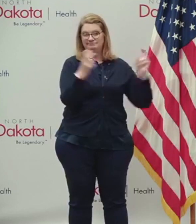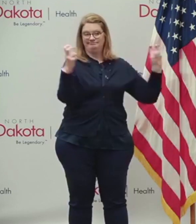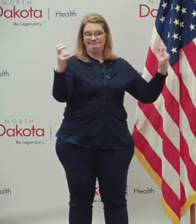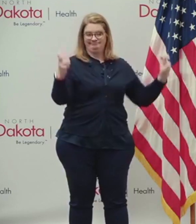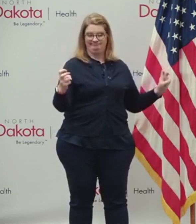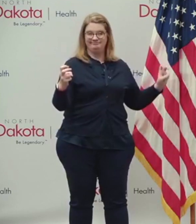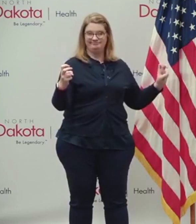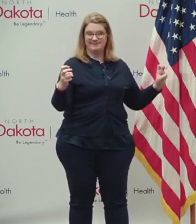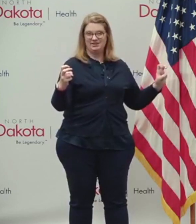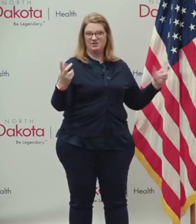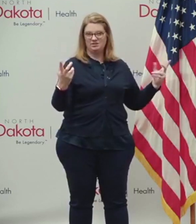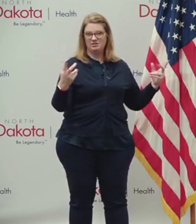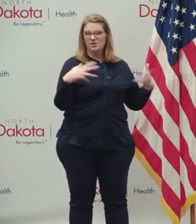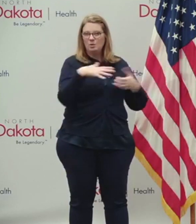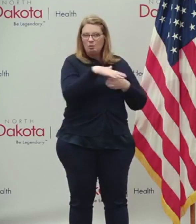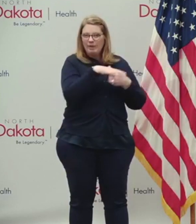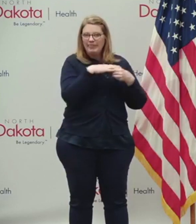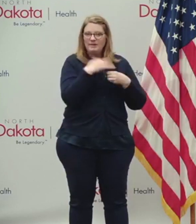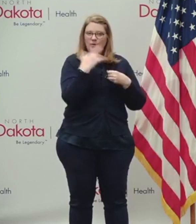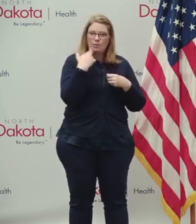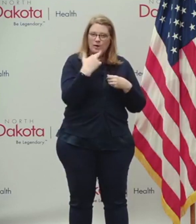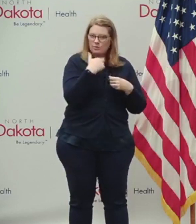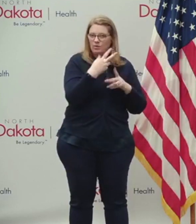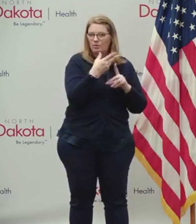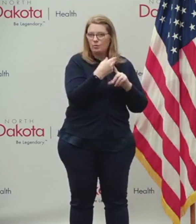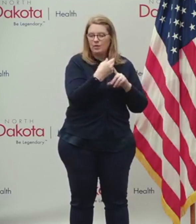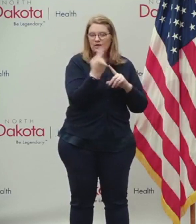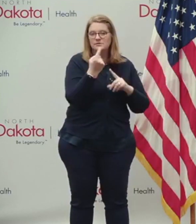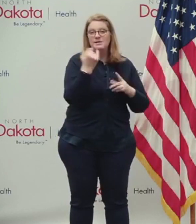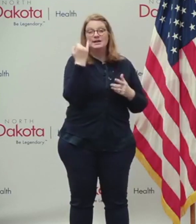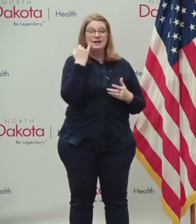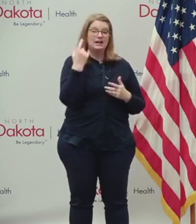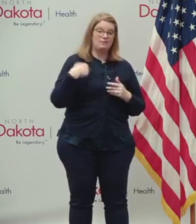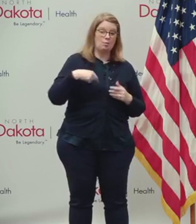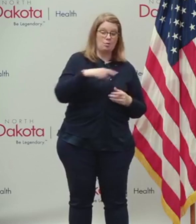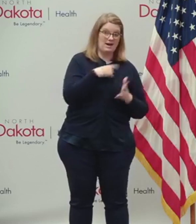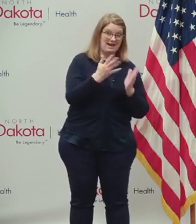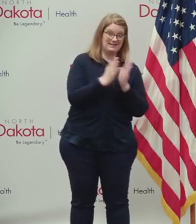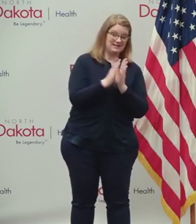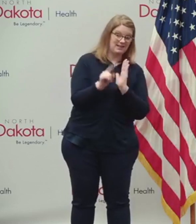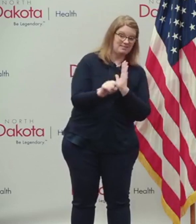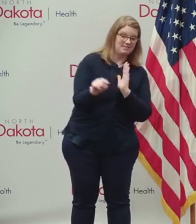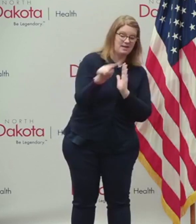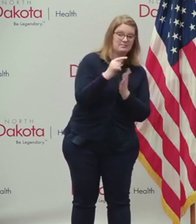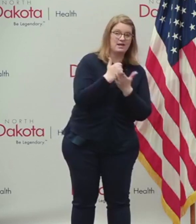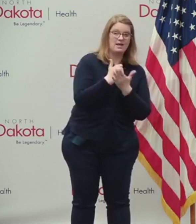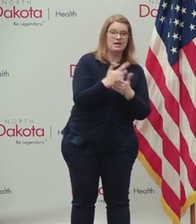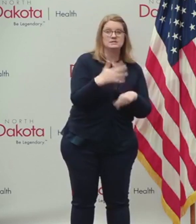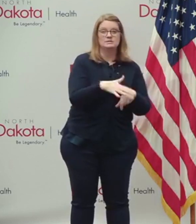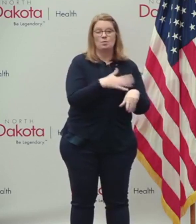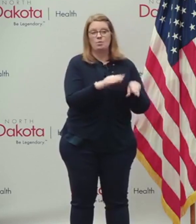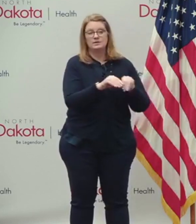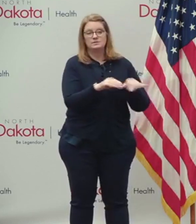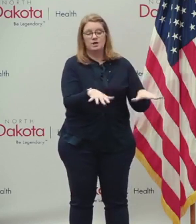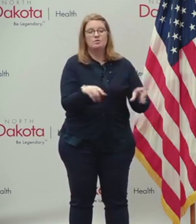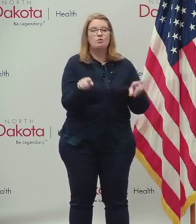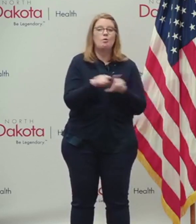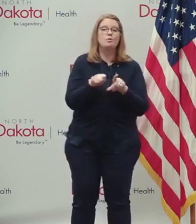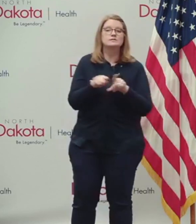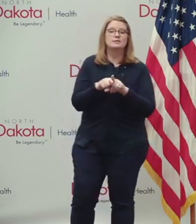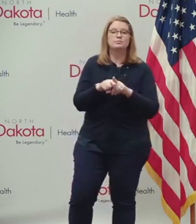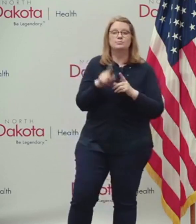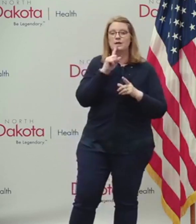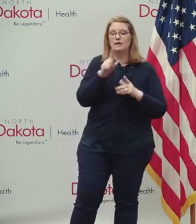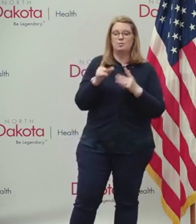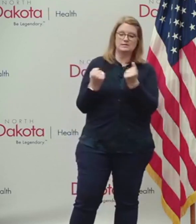within hospitality organizations. If we're asking them to do their part to help slow the spread, we also want to stand up and